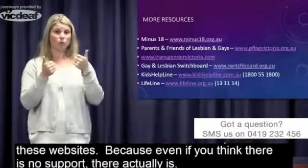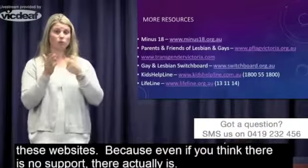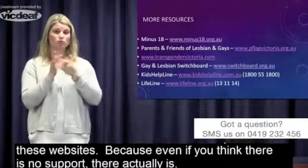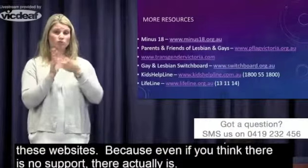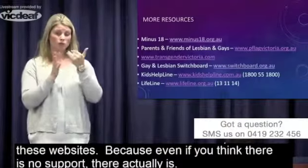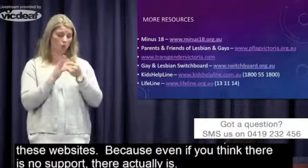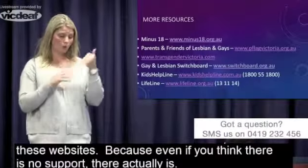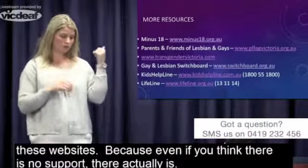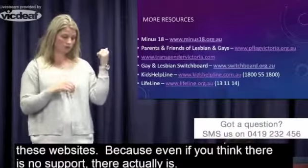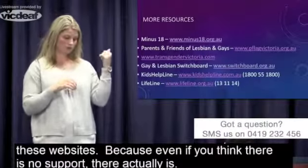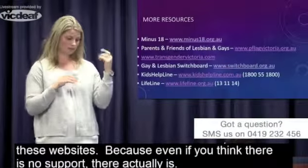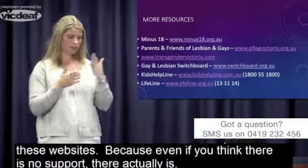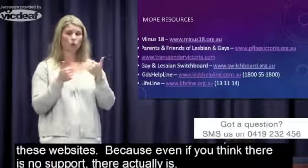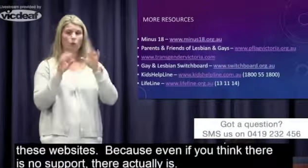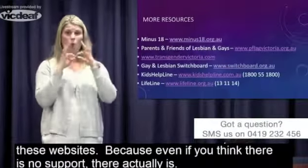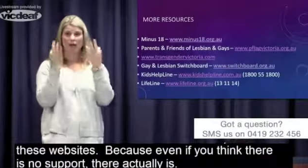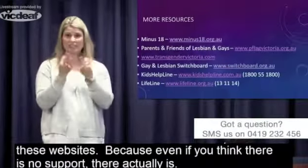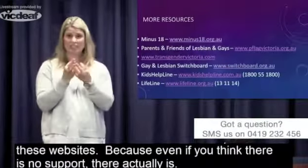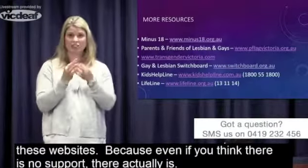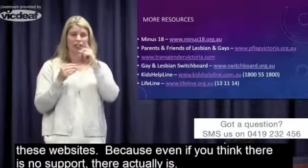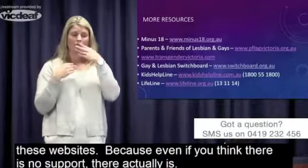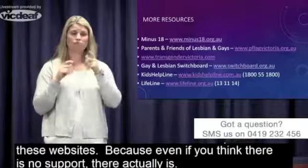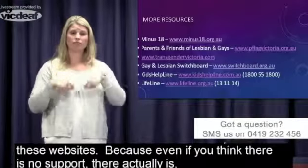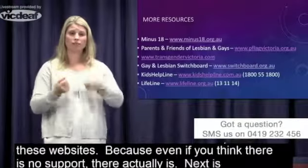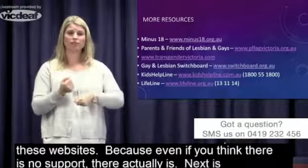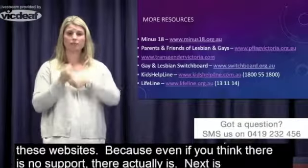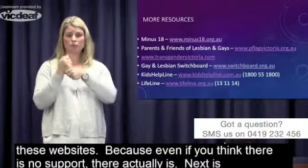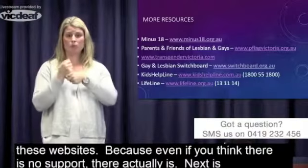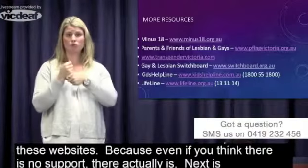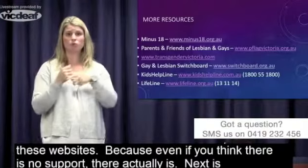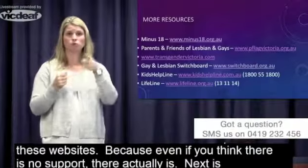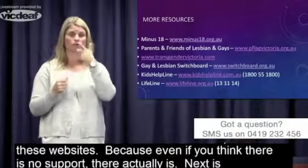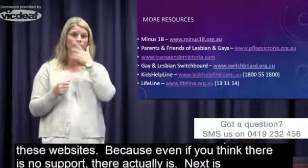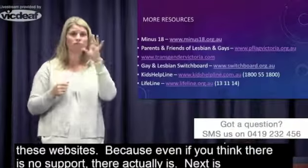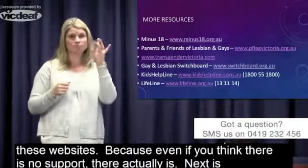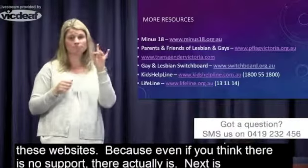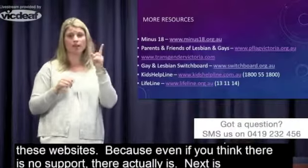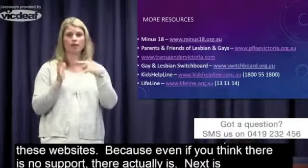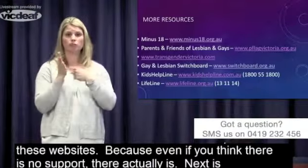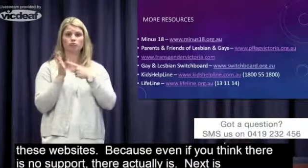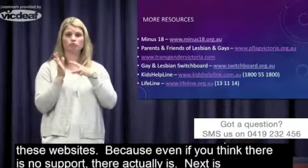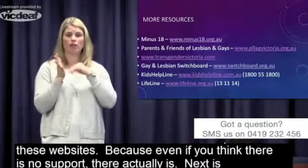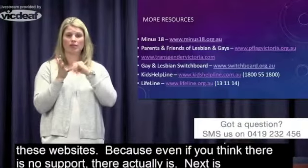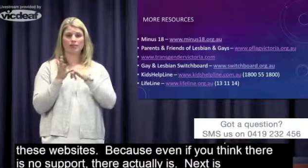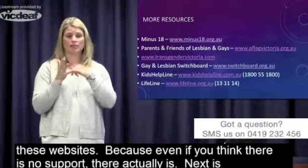Next is Minus 18, and that's a really good resource. It's an organisation that provides support